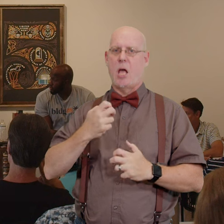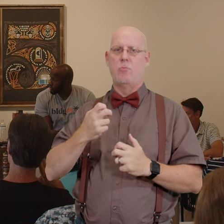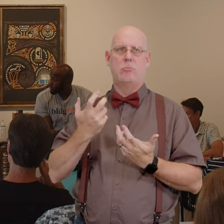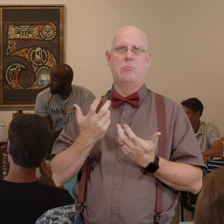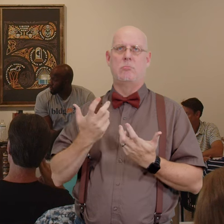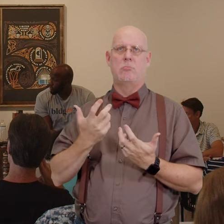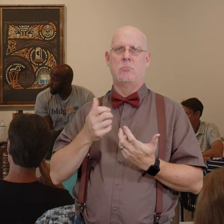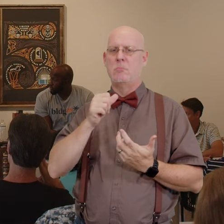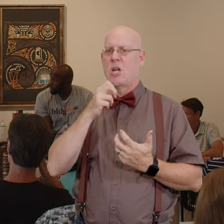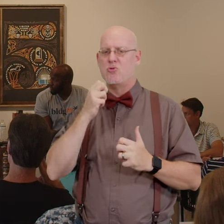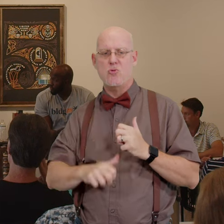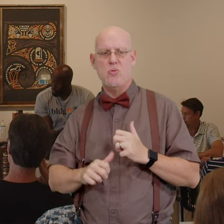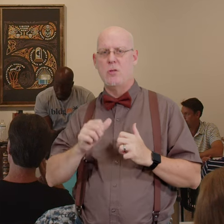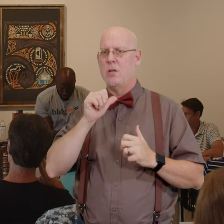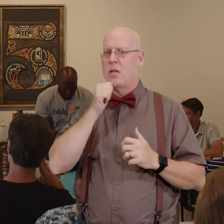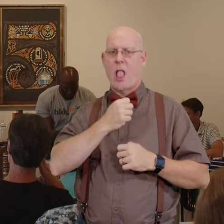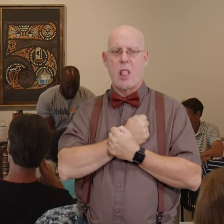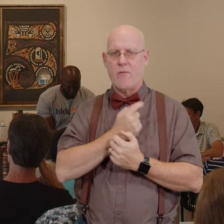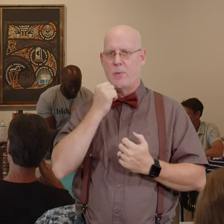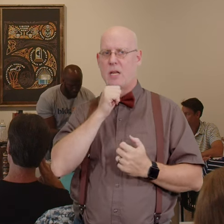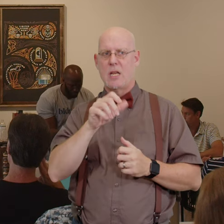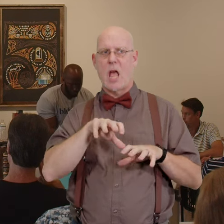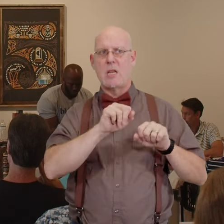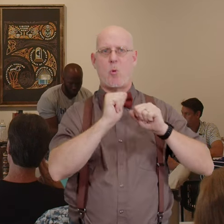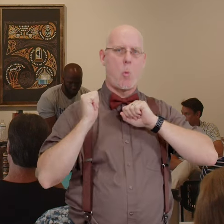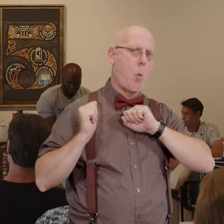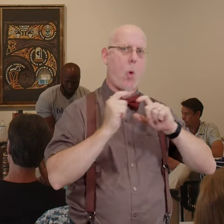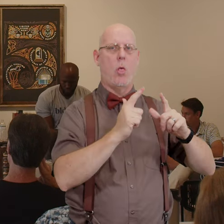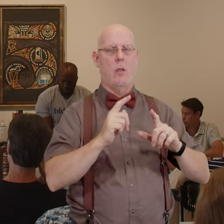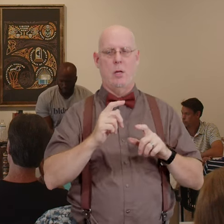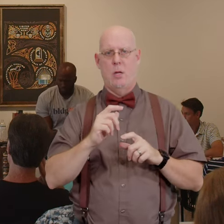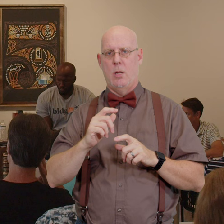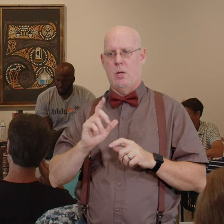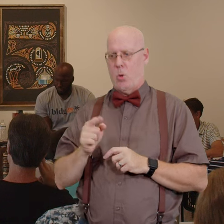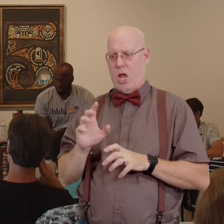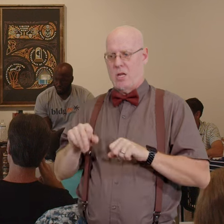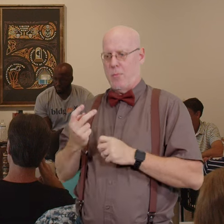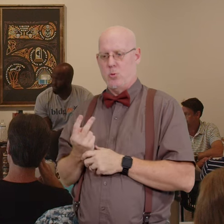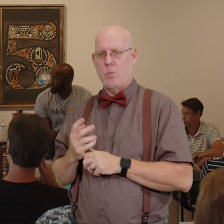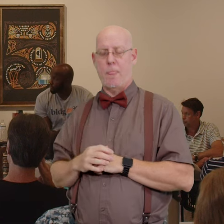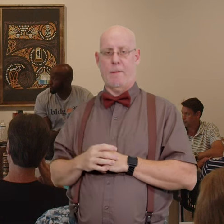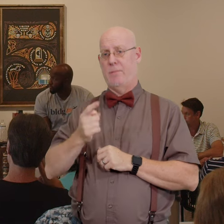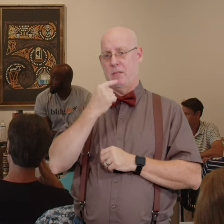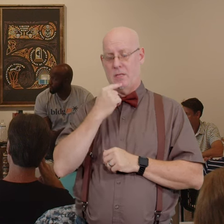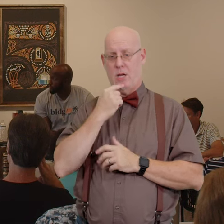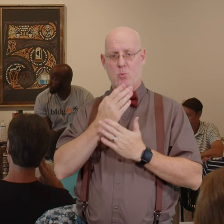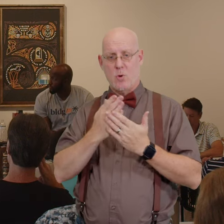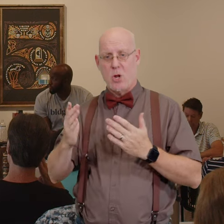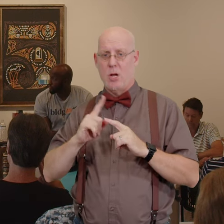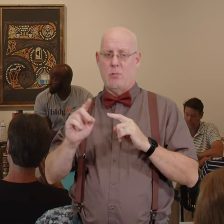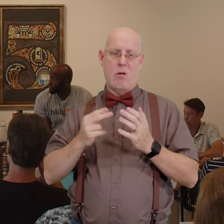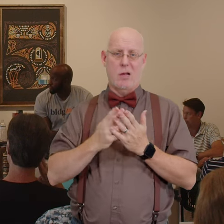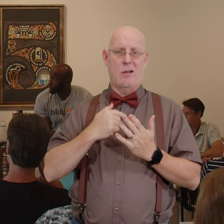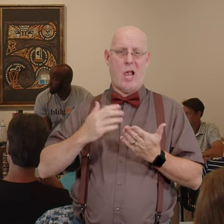say that I am unmerciful or unloving because I didn't adopt all of them and did adopt my children. And you could argue